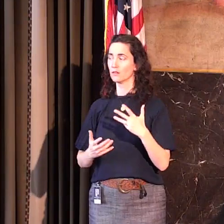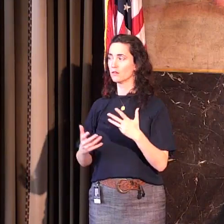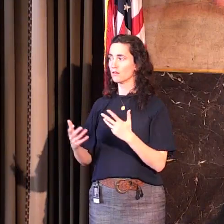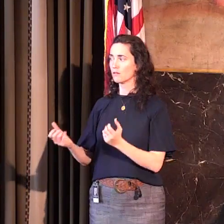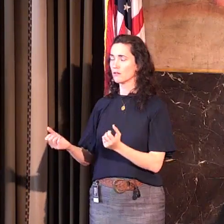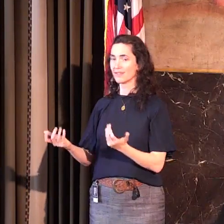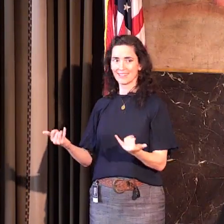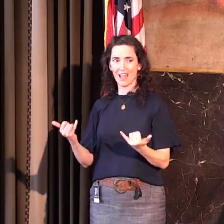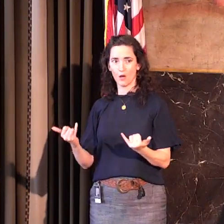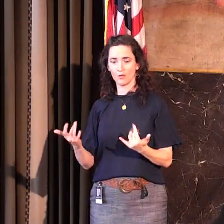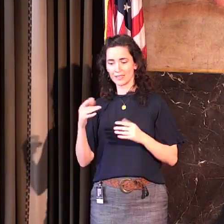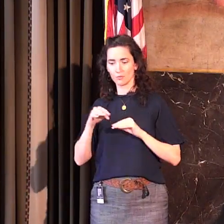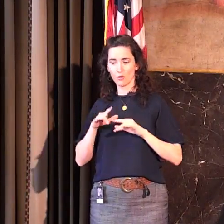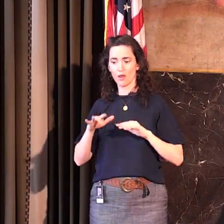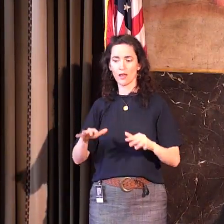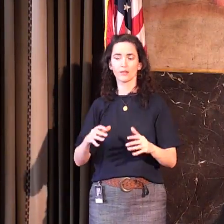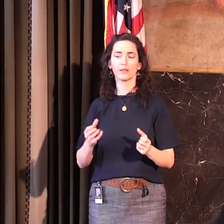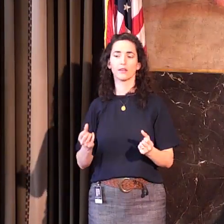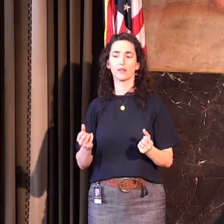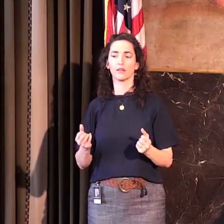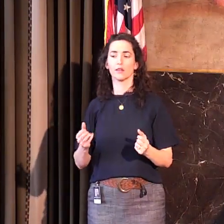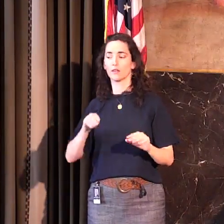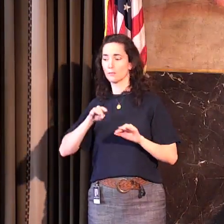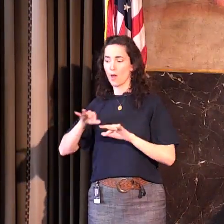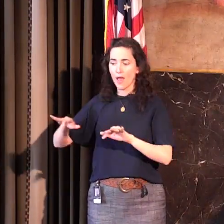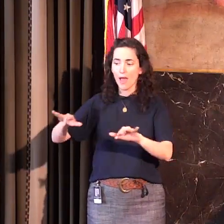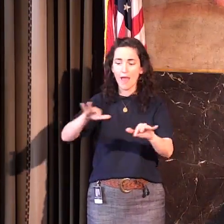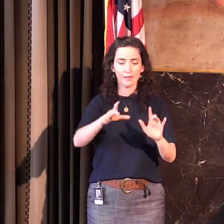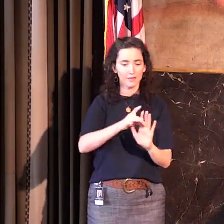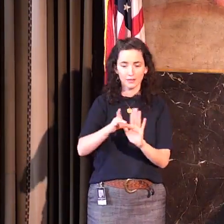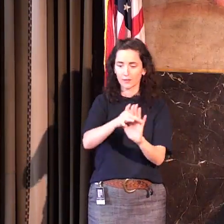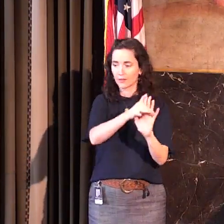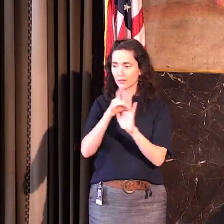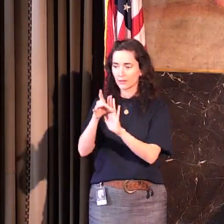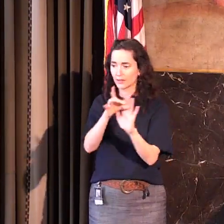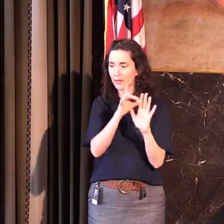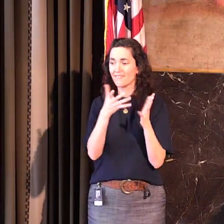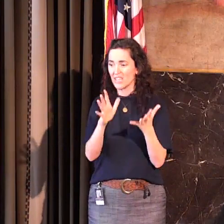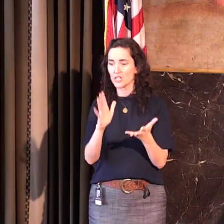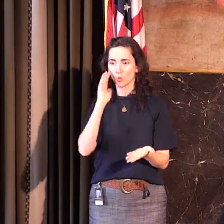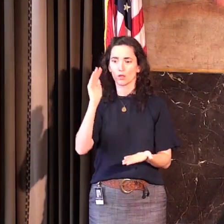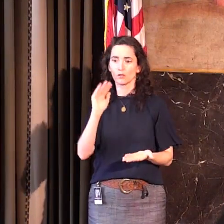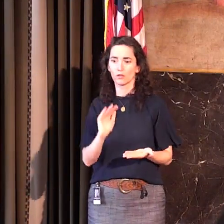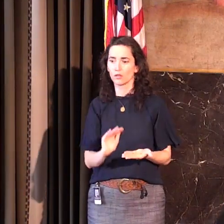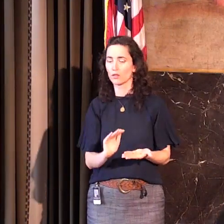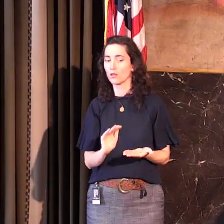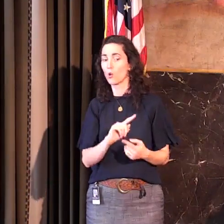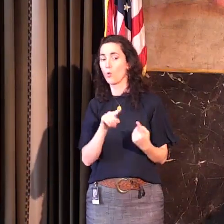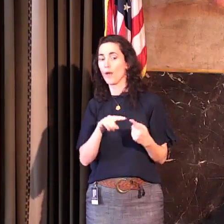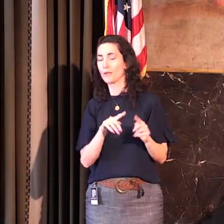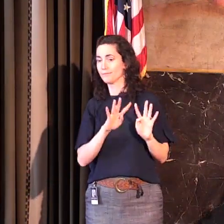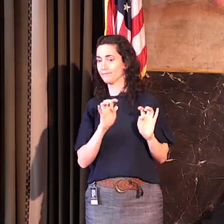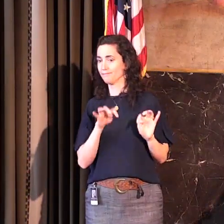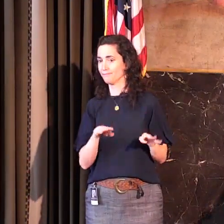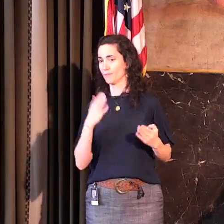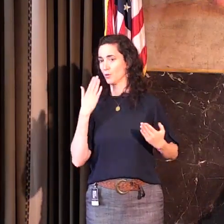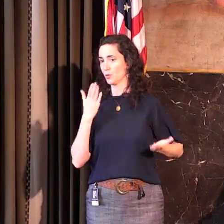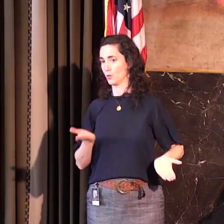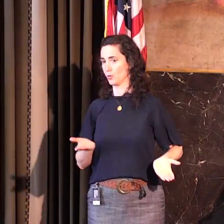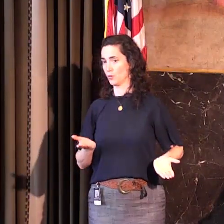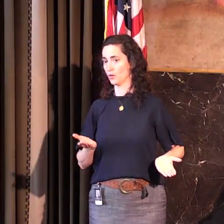in this current surge, and that's kind of what the modeling is supposed to predict. But quite frankly, the